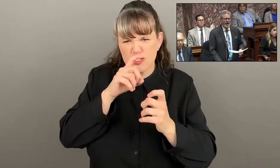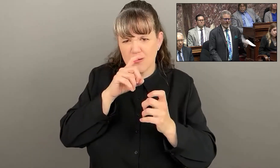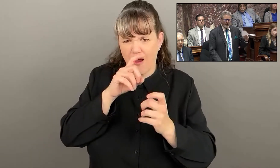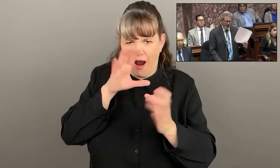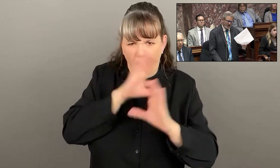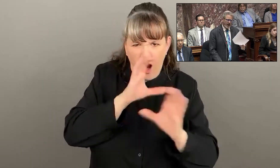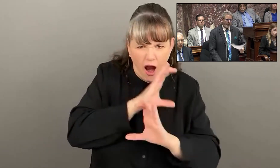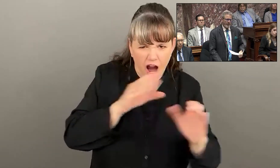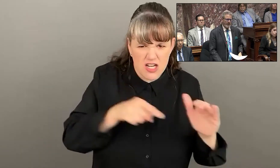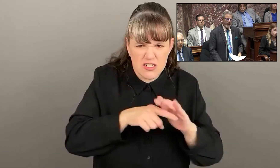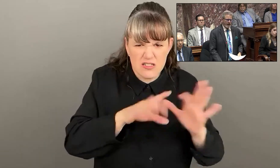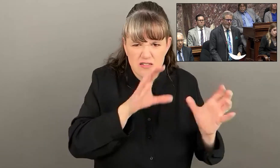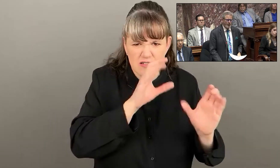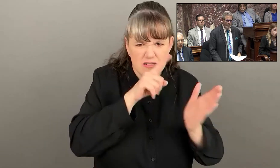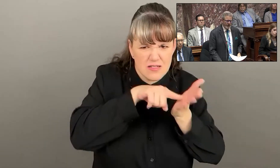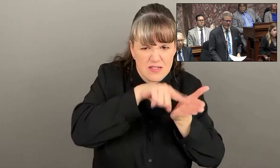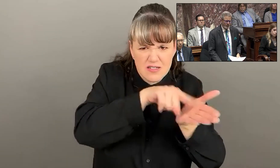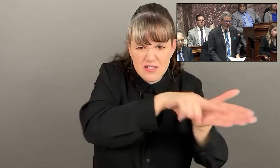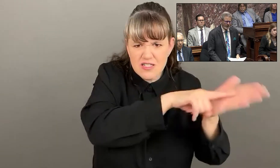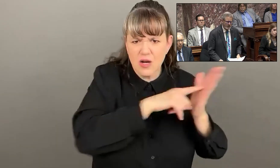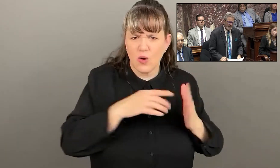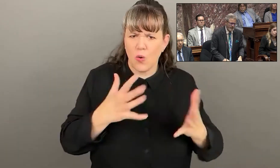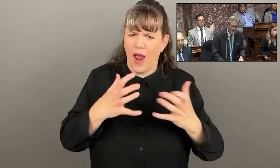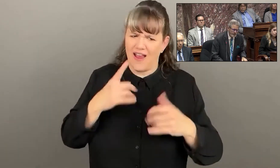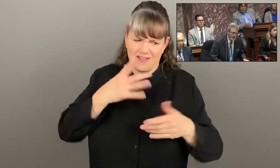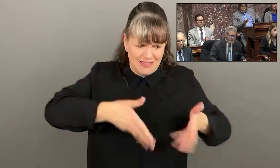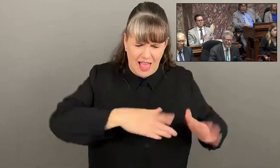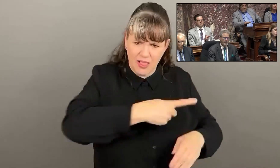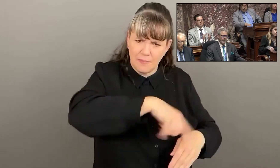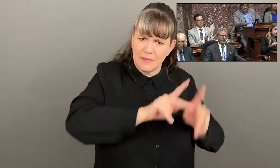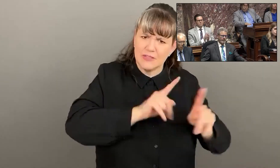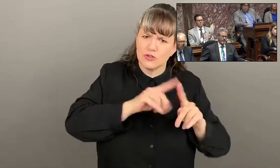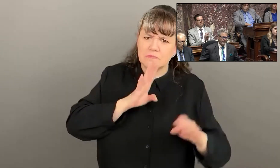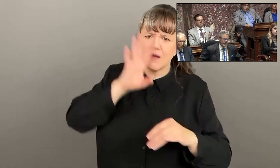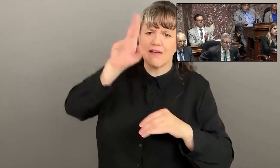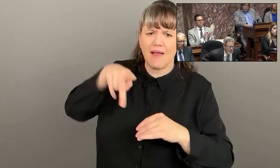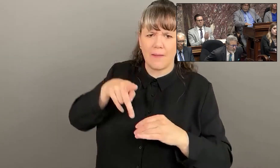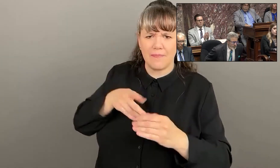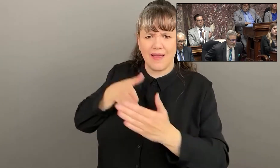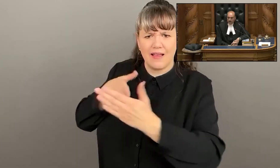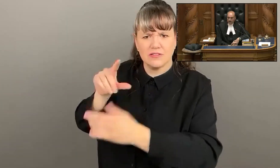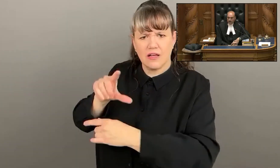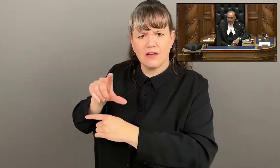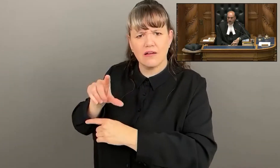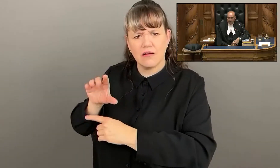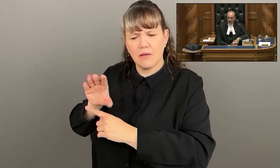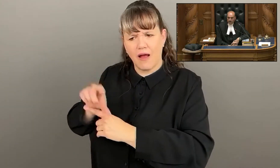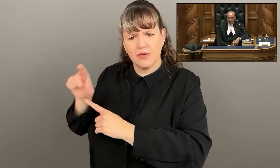against this government and improve this province?